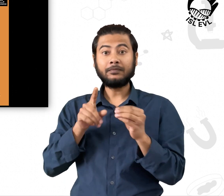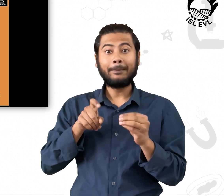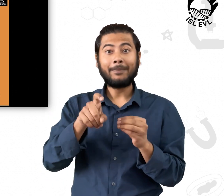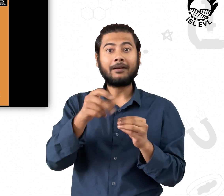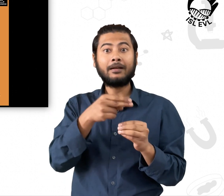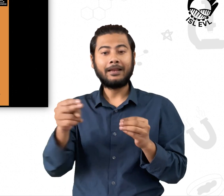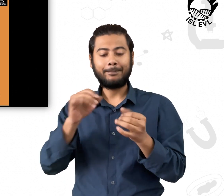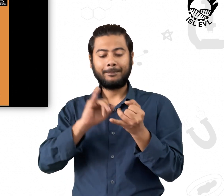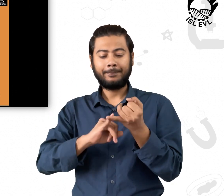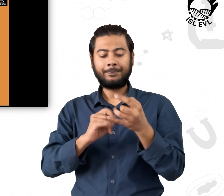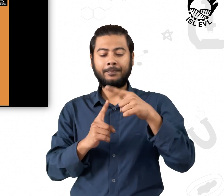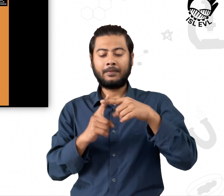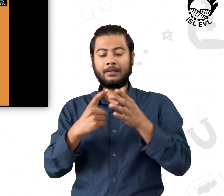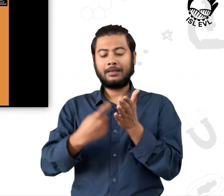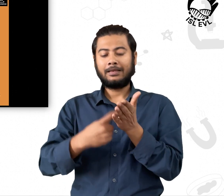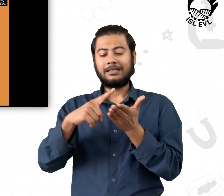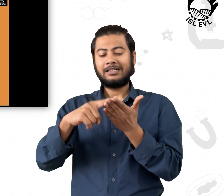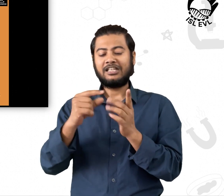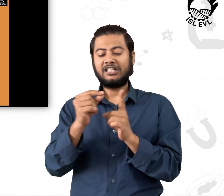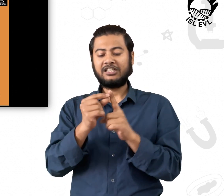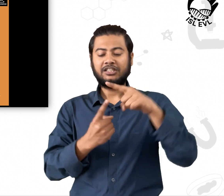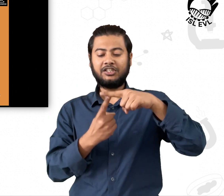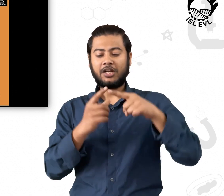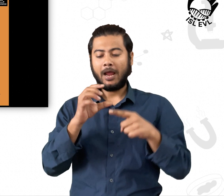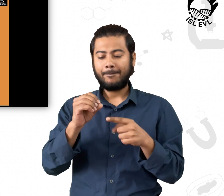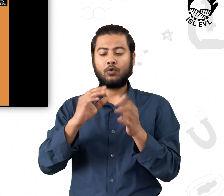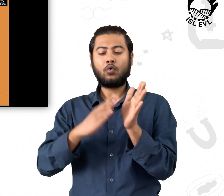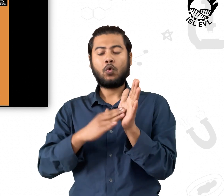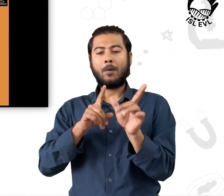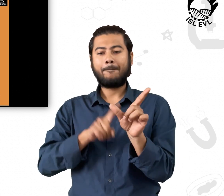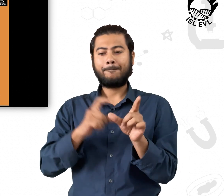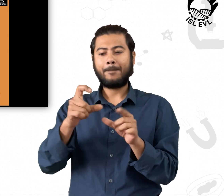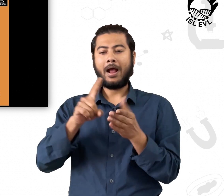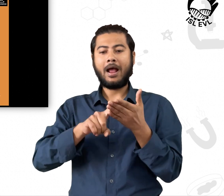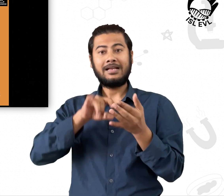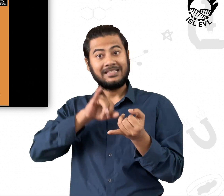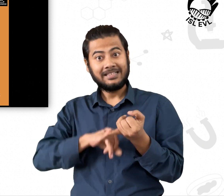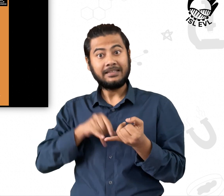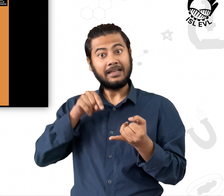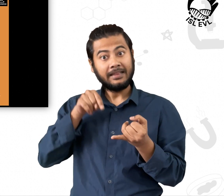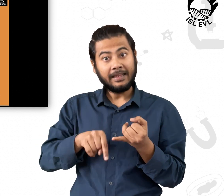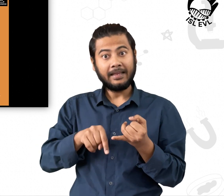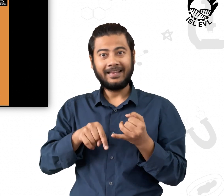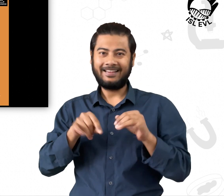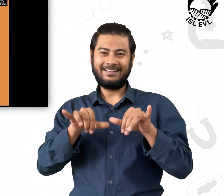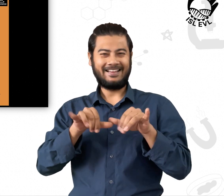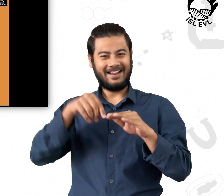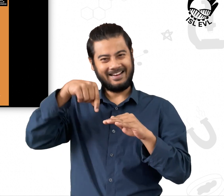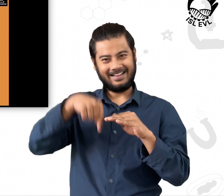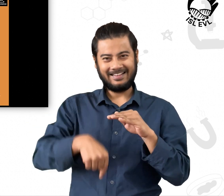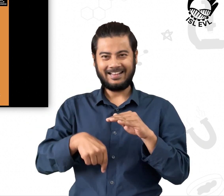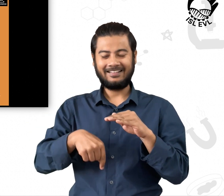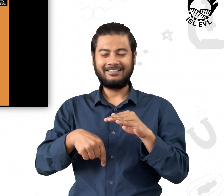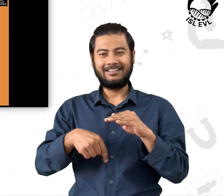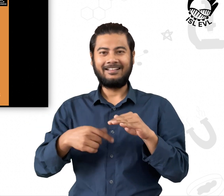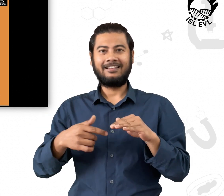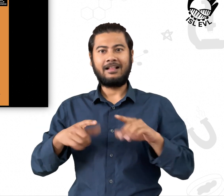everything. Okay, I'll slow down. So, streptomyces is a spore producing bacteria that lives in the